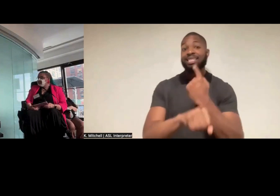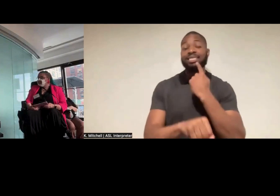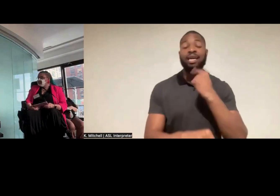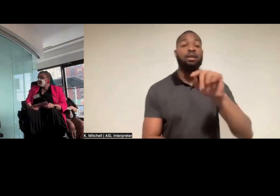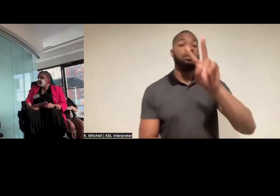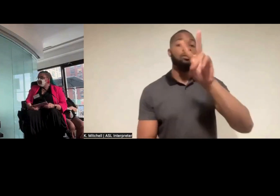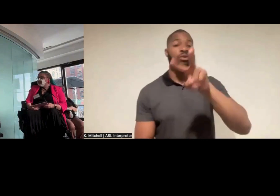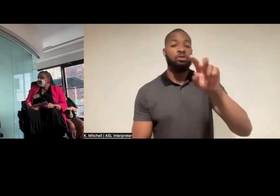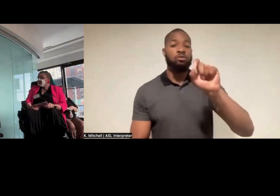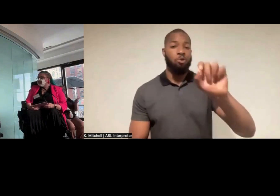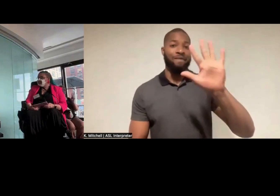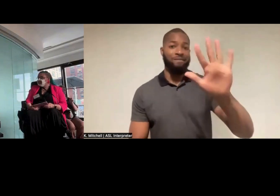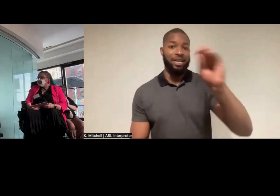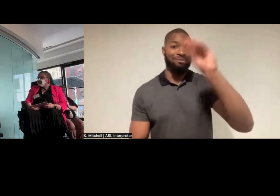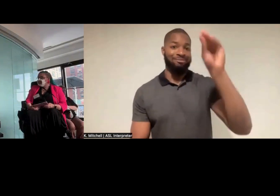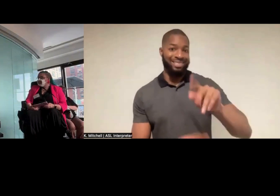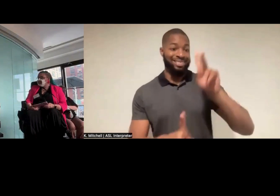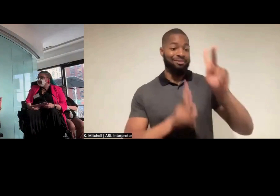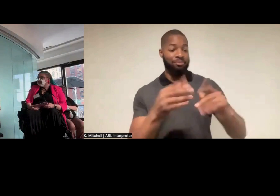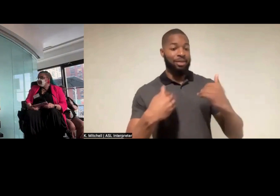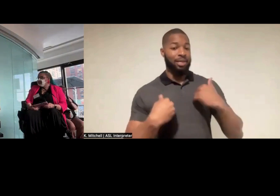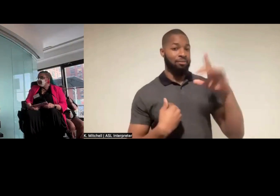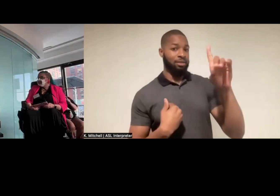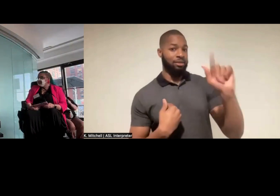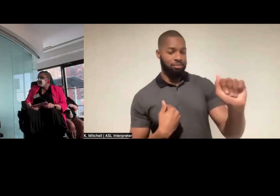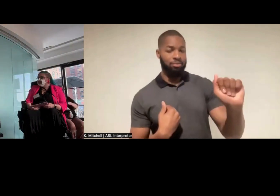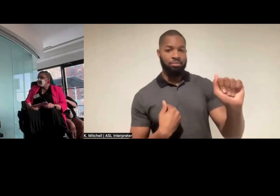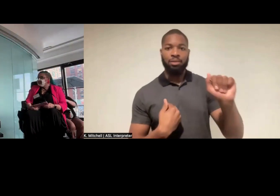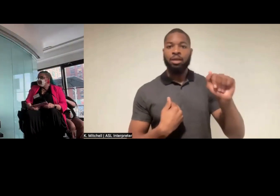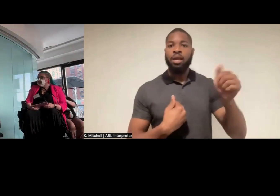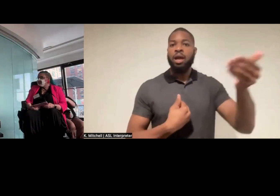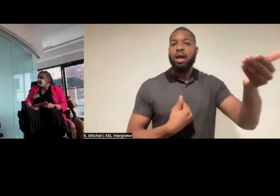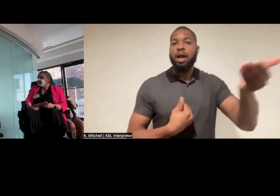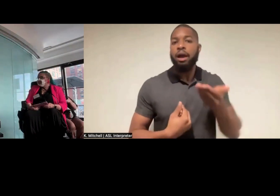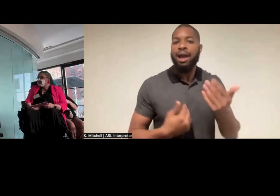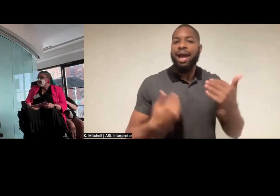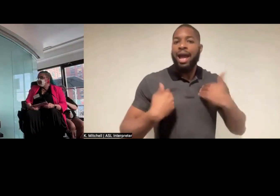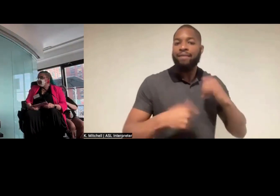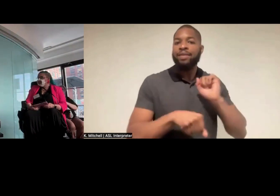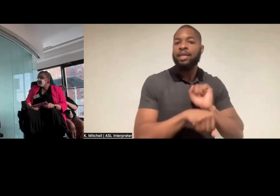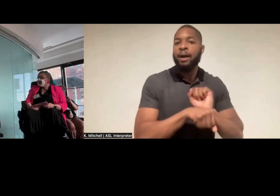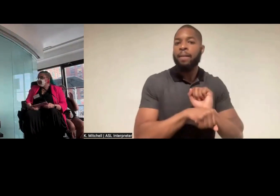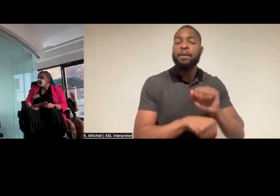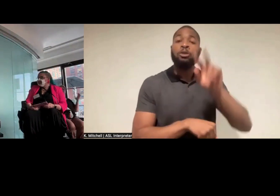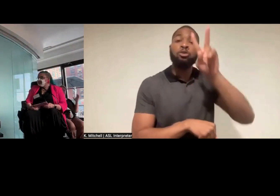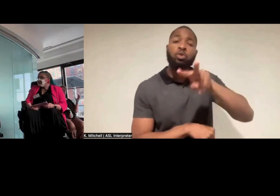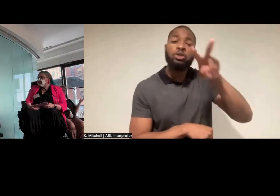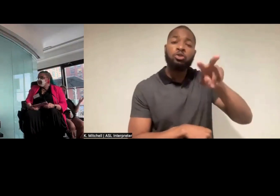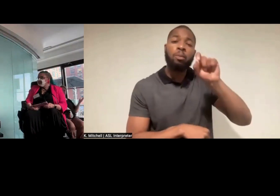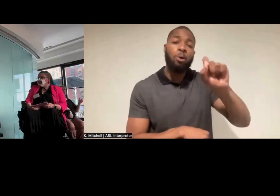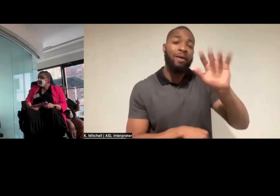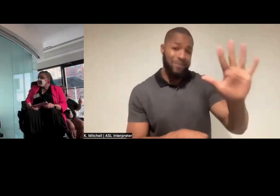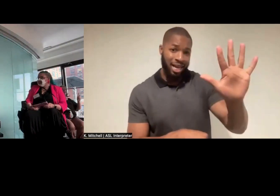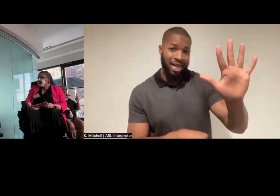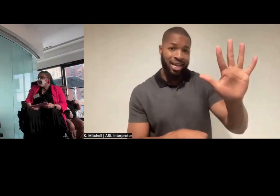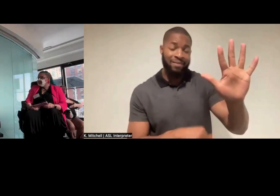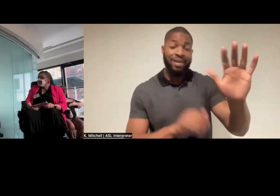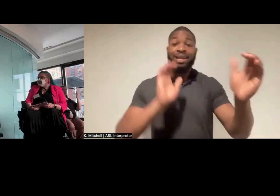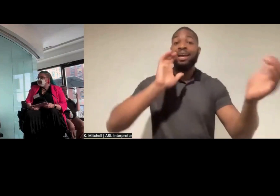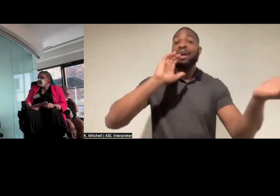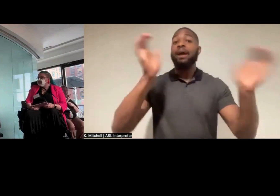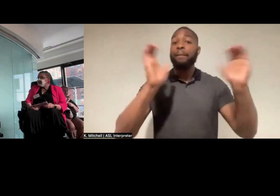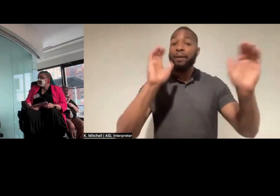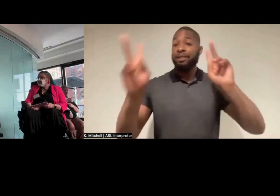22.5% of persons with disabilities are employed. And that is compared to persons without disabilities are